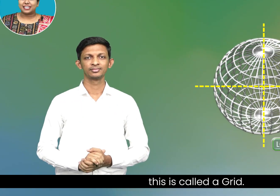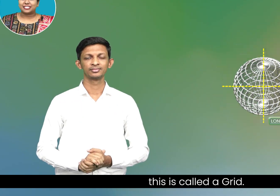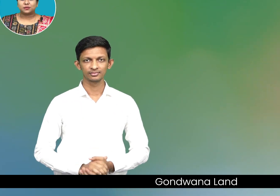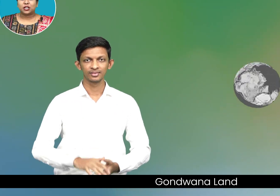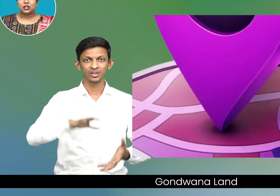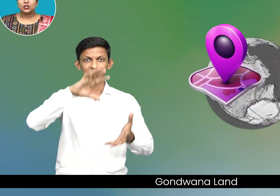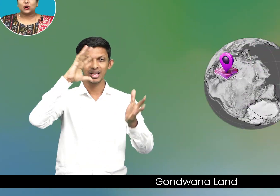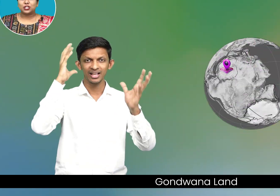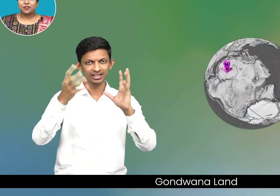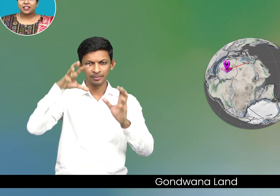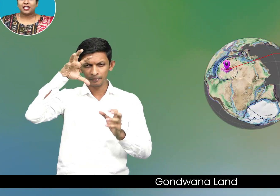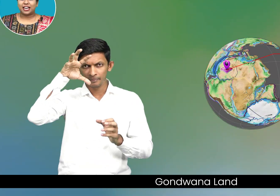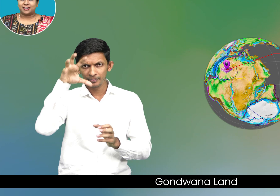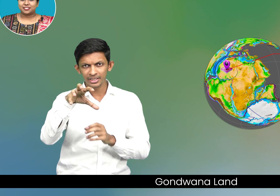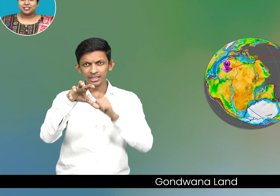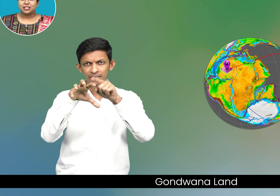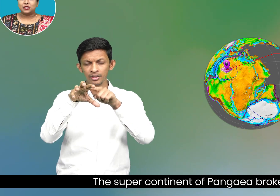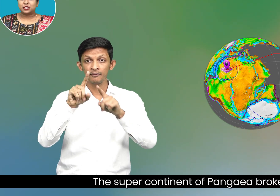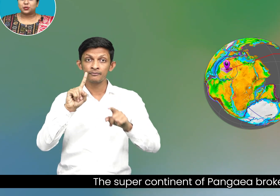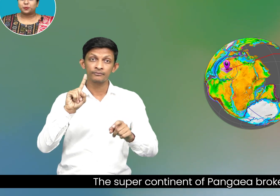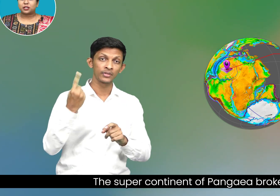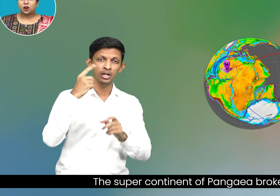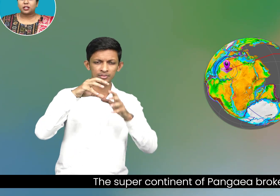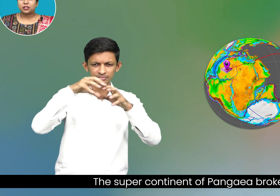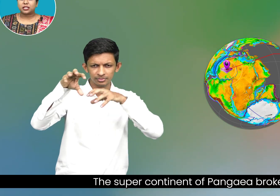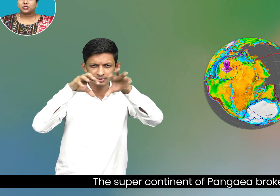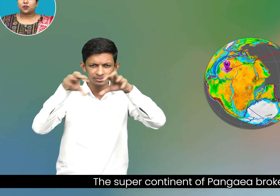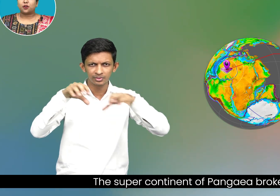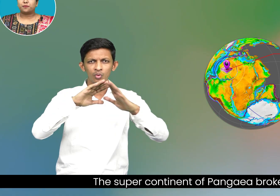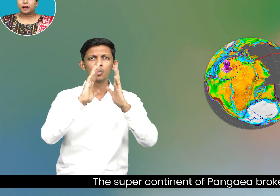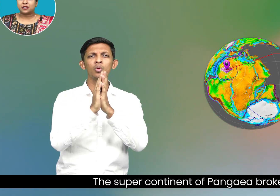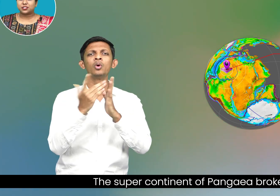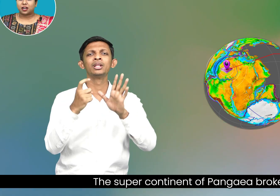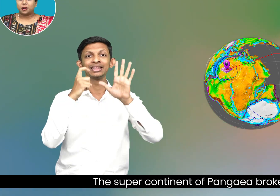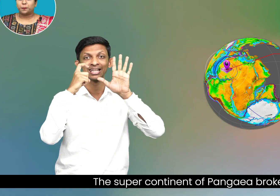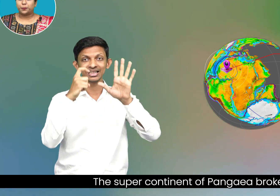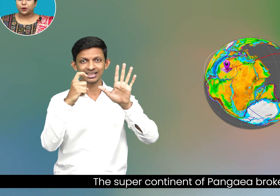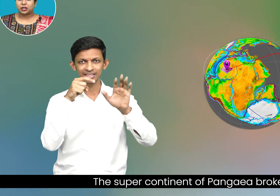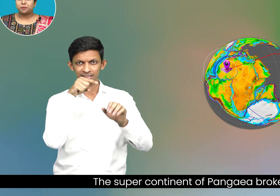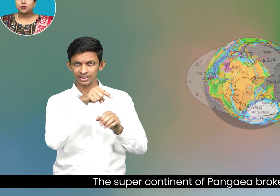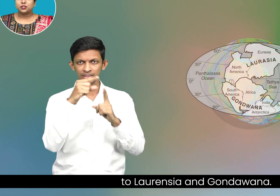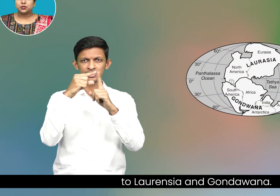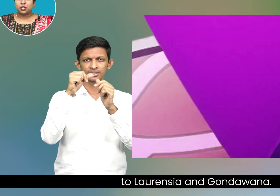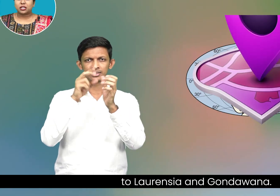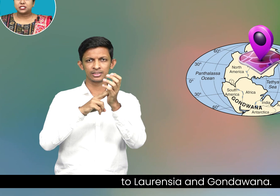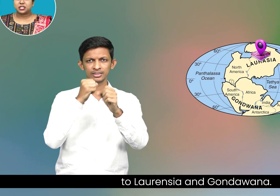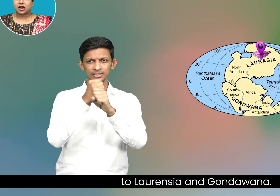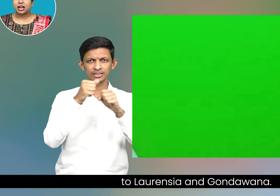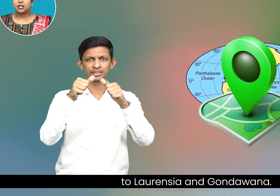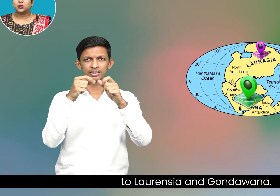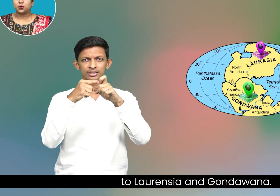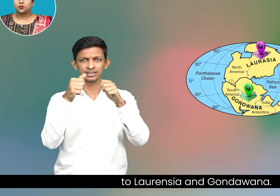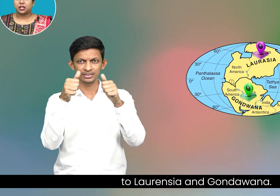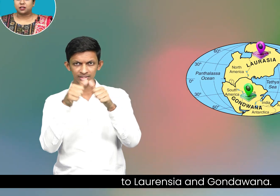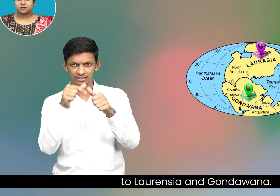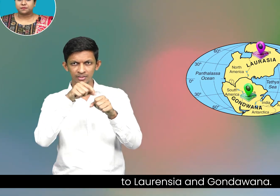a grid. Gondwana land. The supercontinent of Pangaea broke up to Laurasia